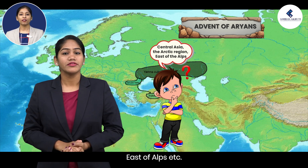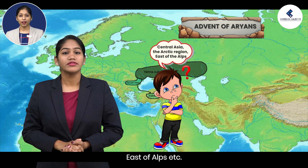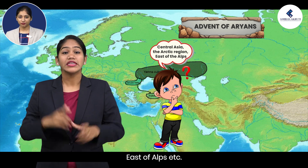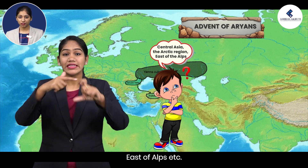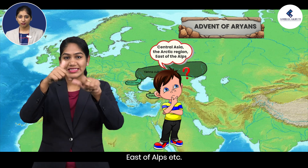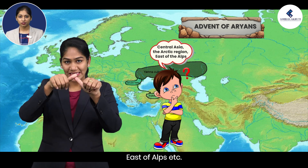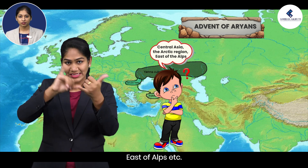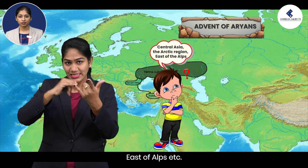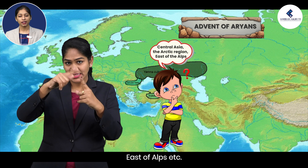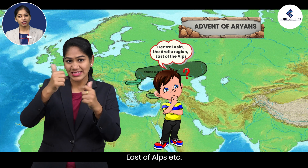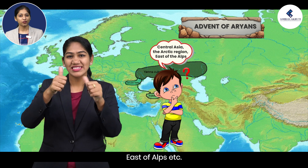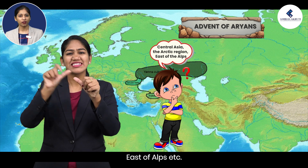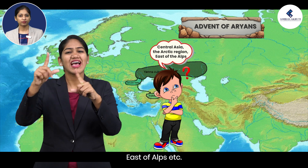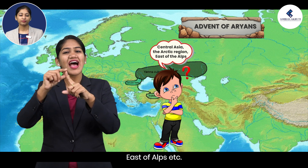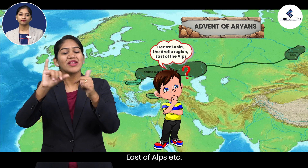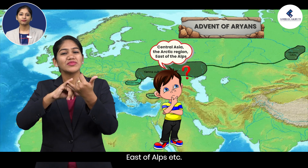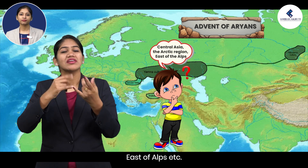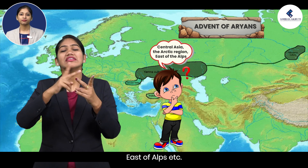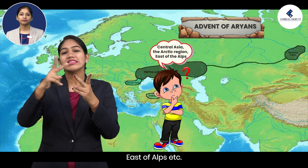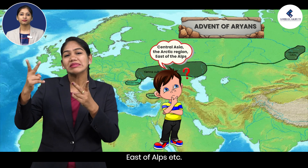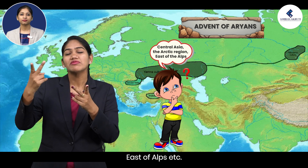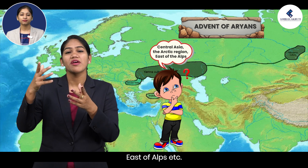east of Alps, etc.